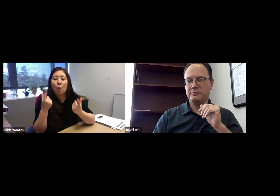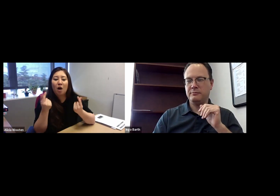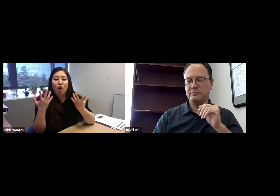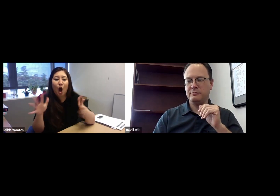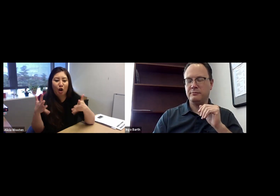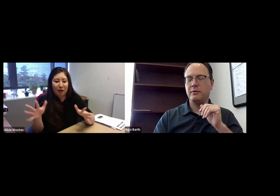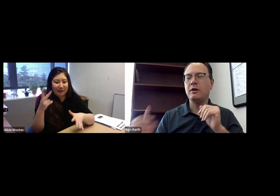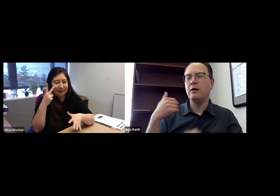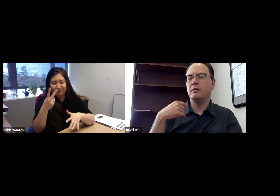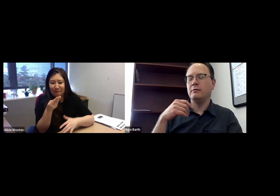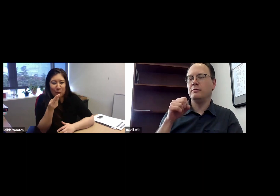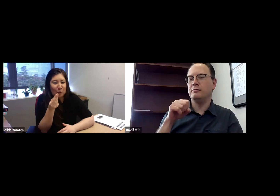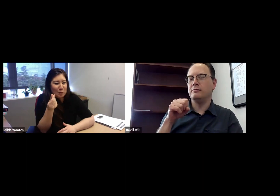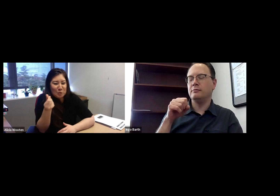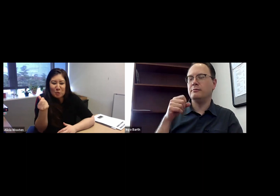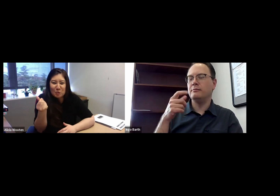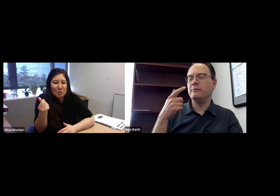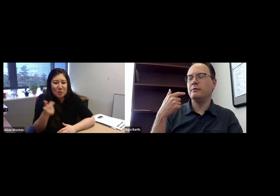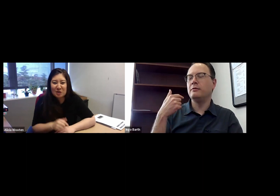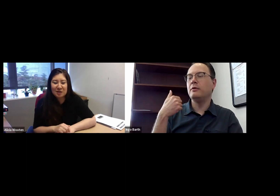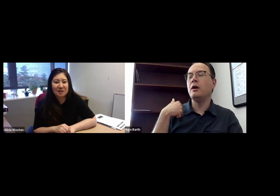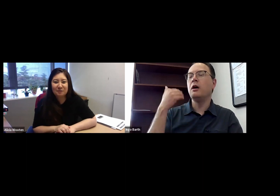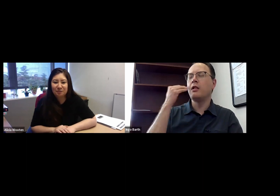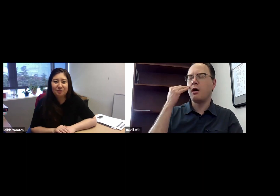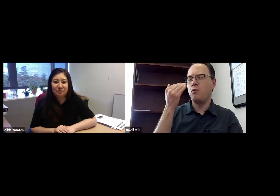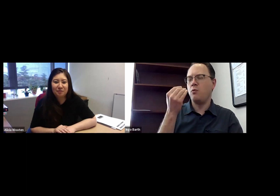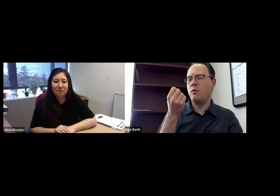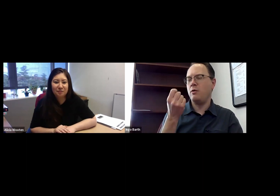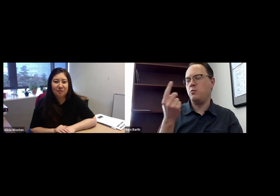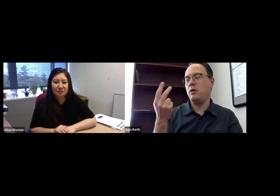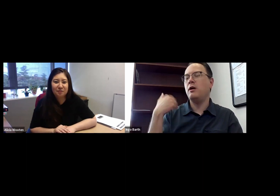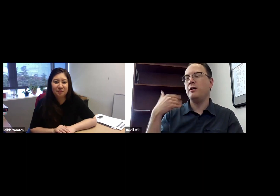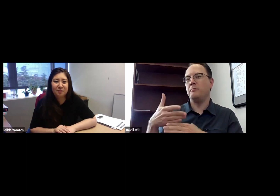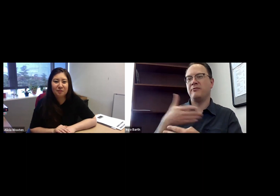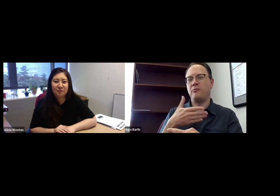for planets. I'm curious what is out there.